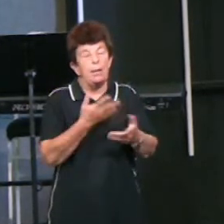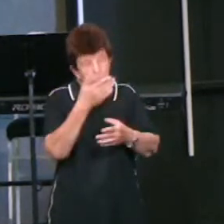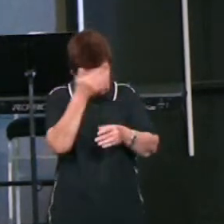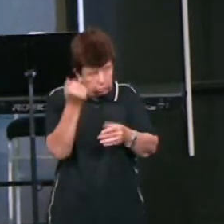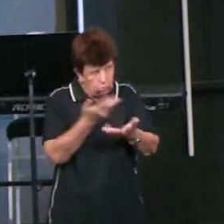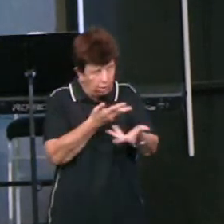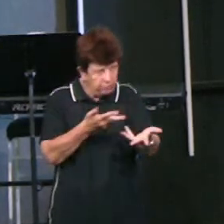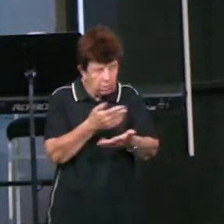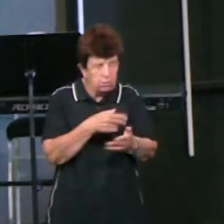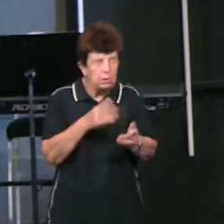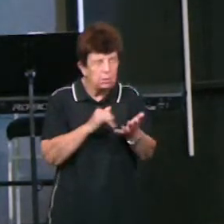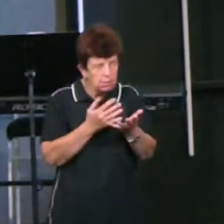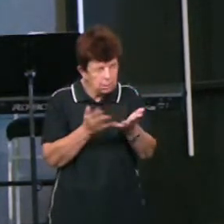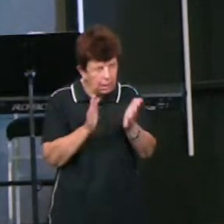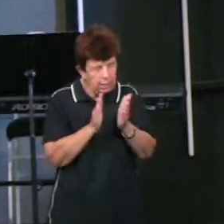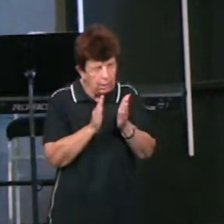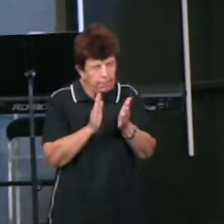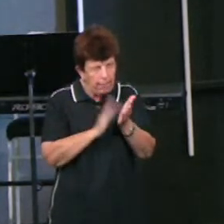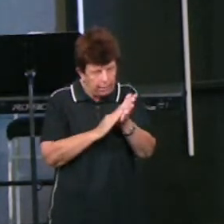Saturday as well.